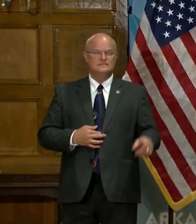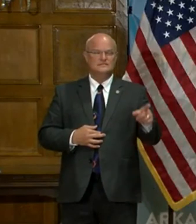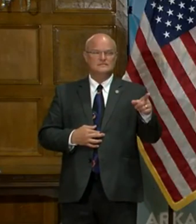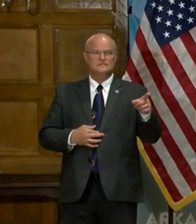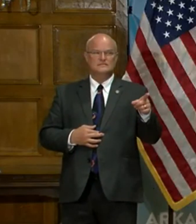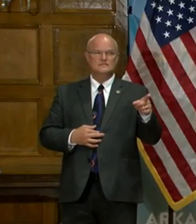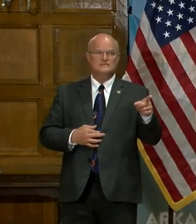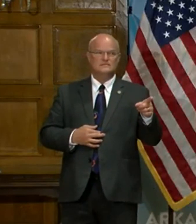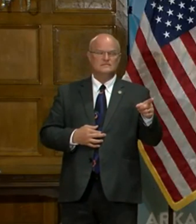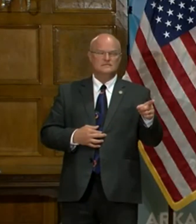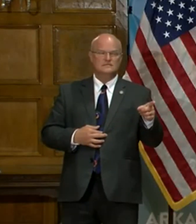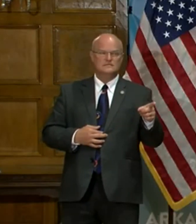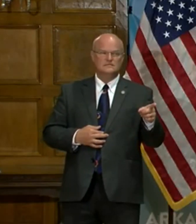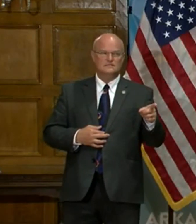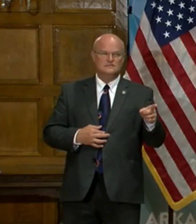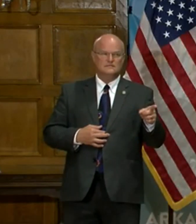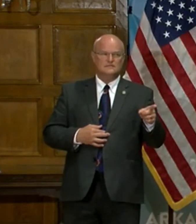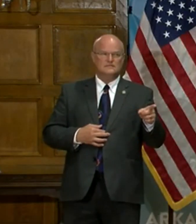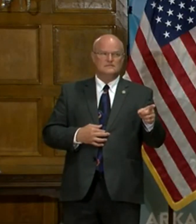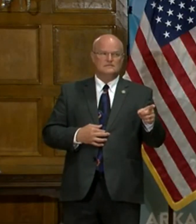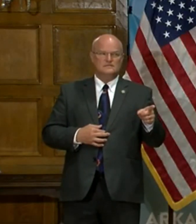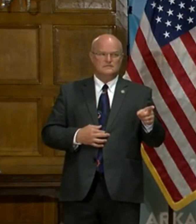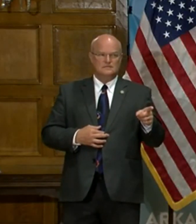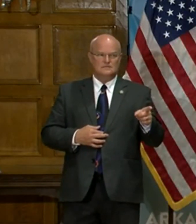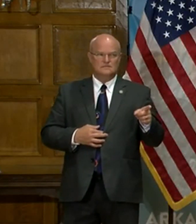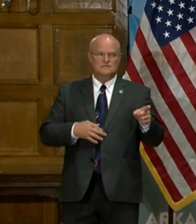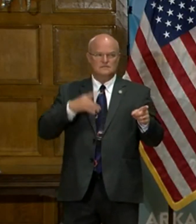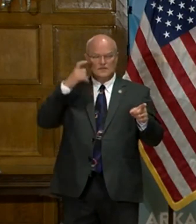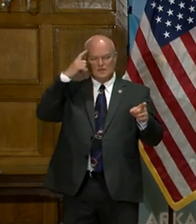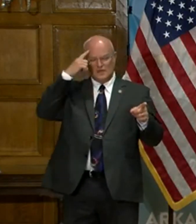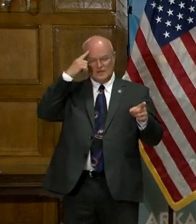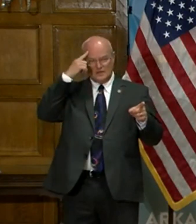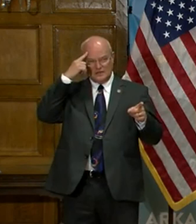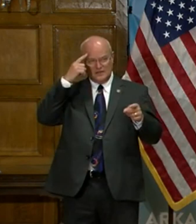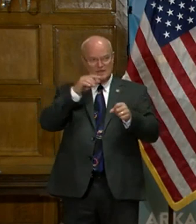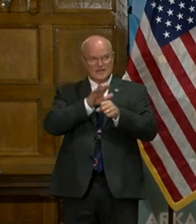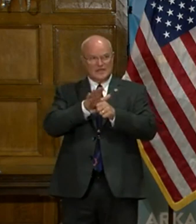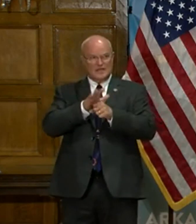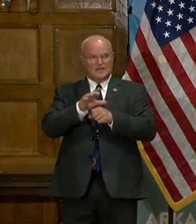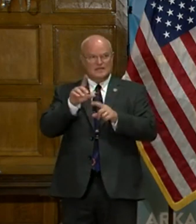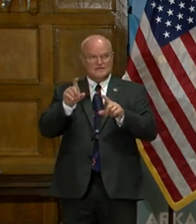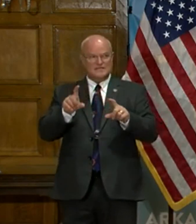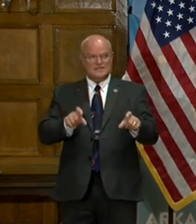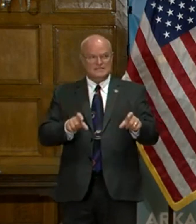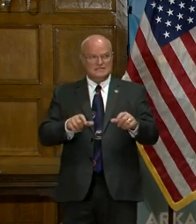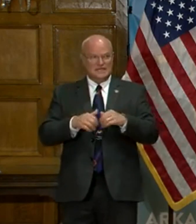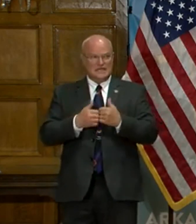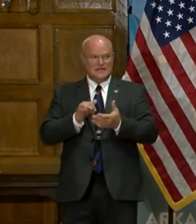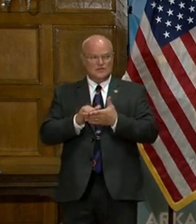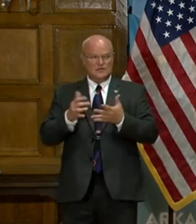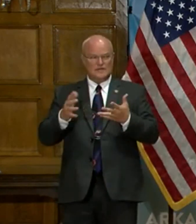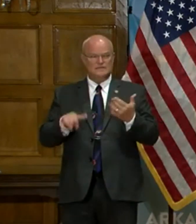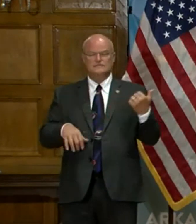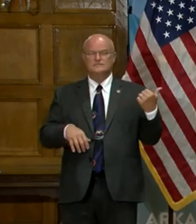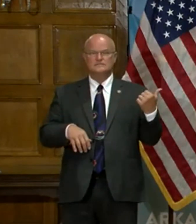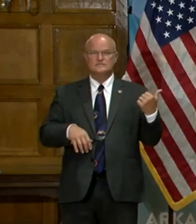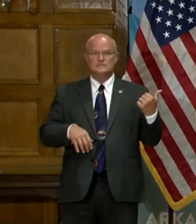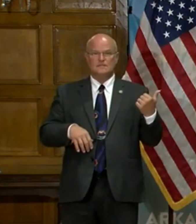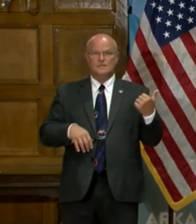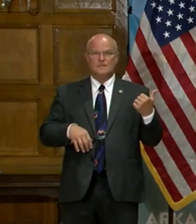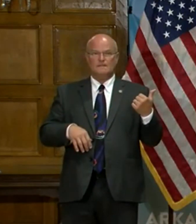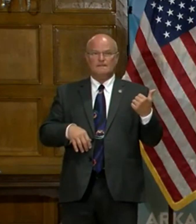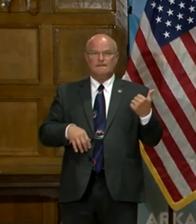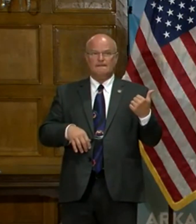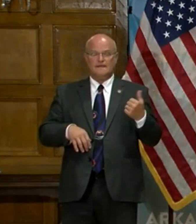Elaborate on what you want the federal government to do to make sure there's an adequate supply of testing, like how you want them to be involved. It's to